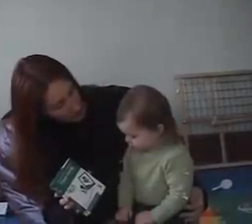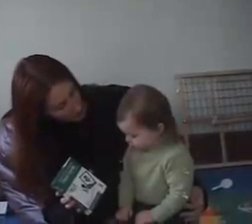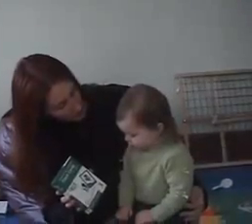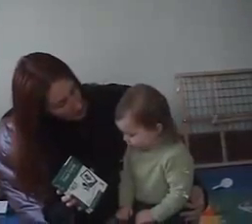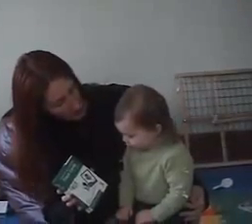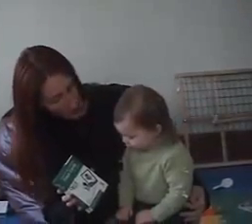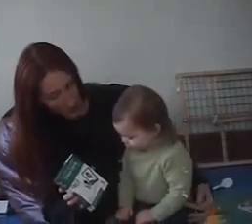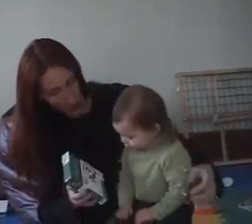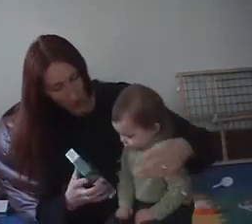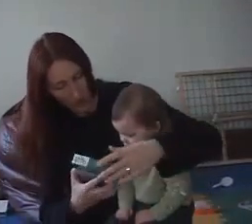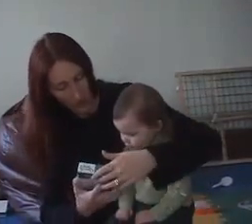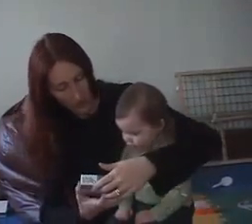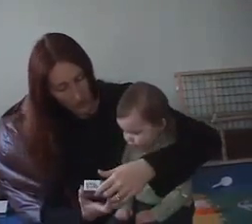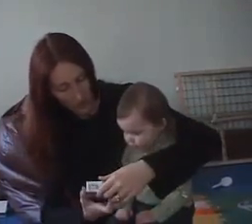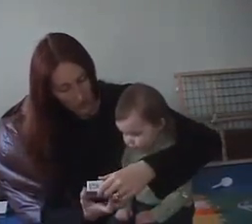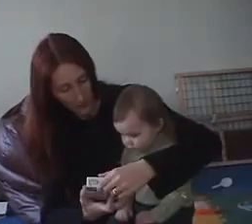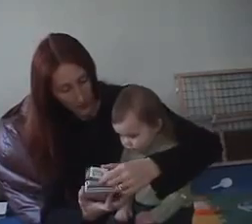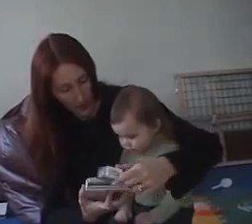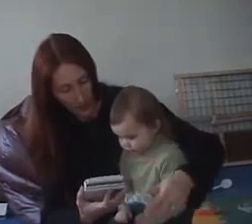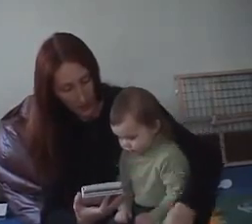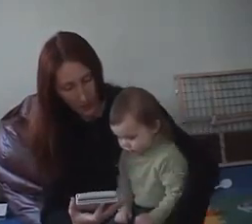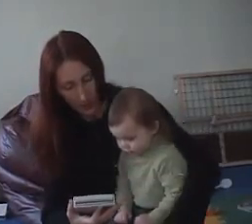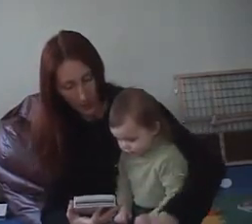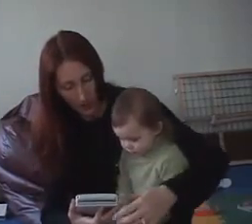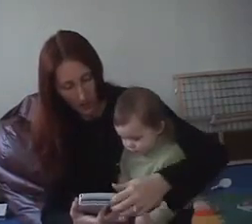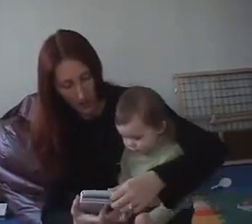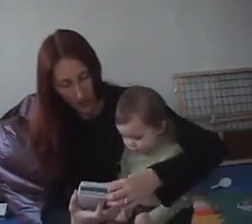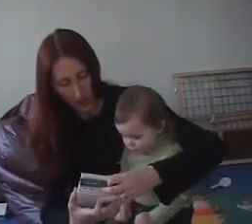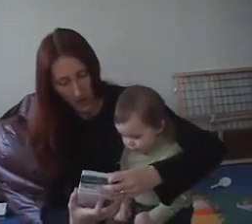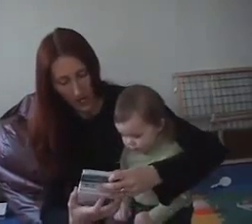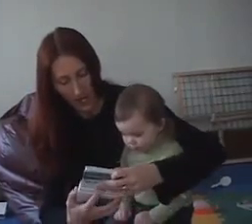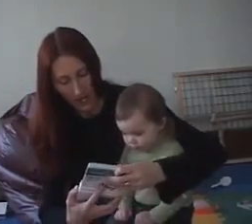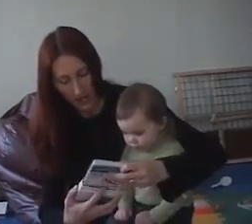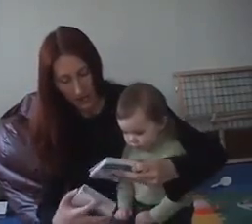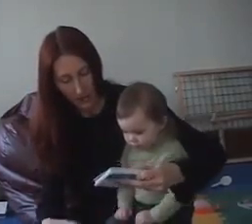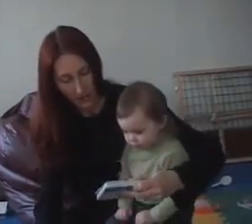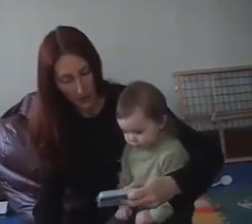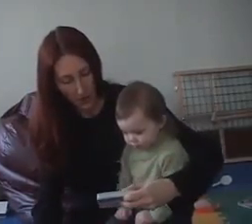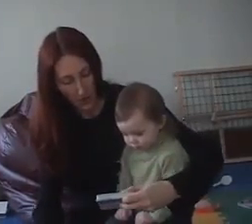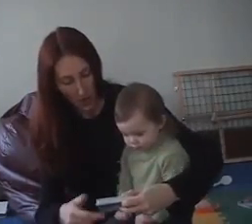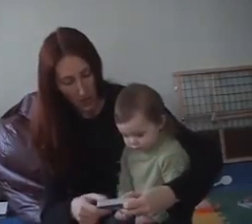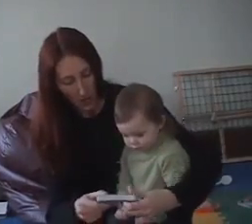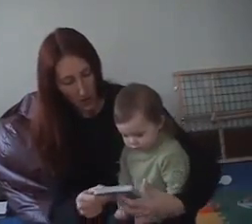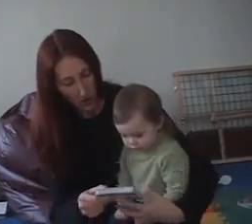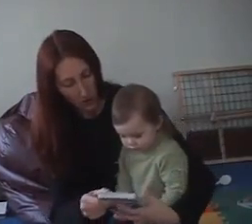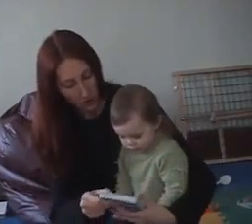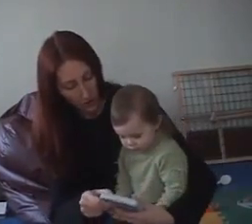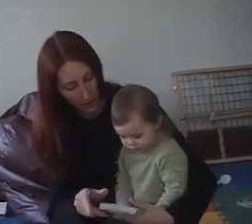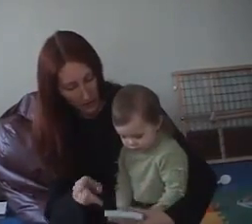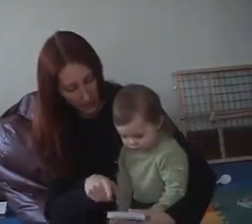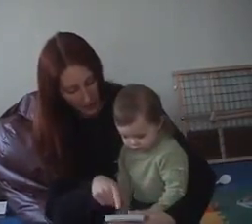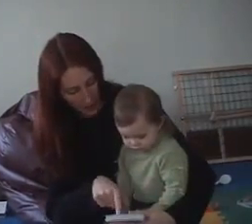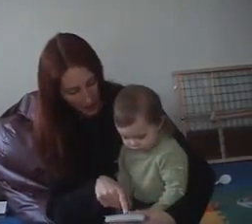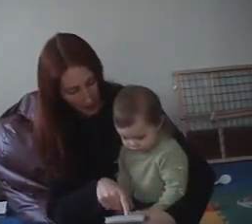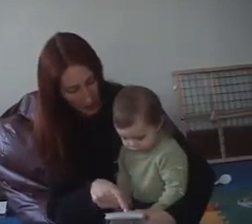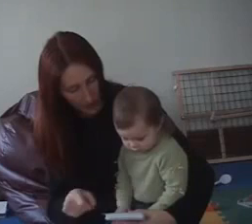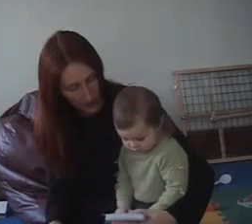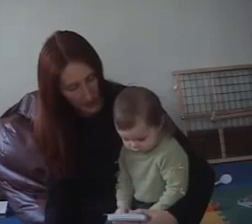Do you want see the cards? Do Okay. Oh, look. He gave him a piece of